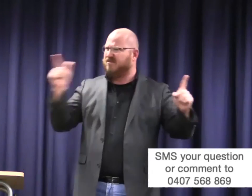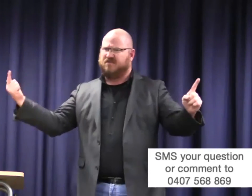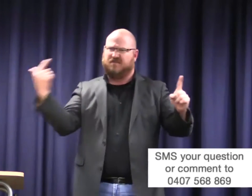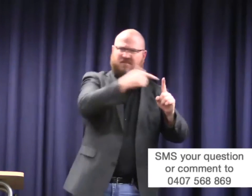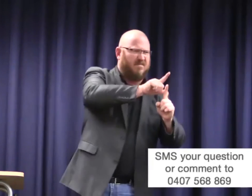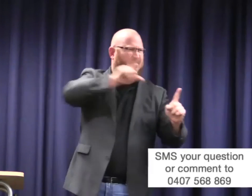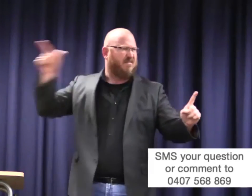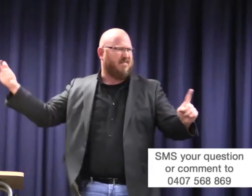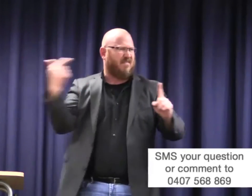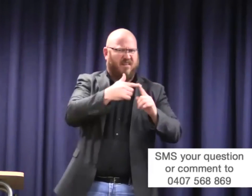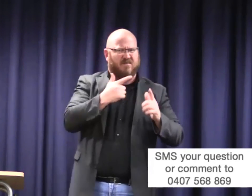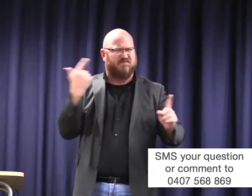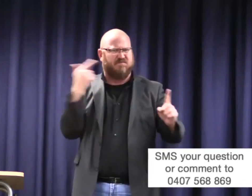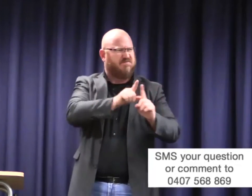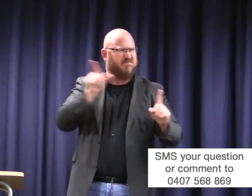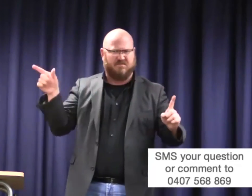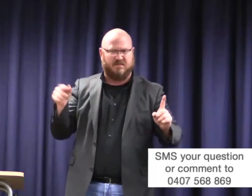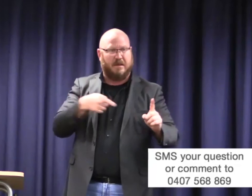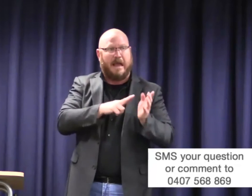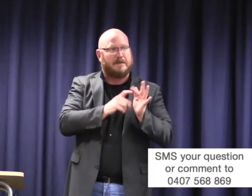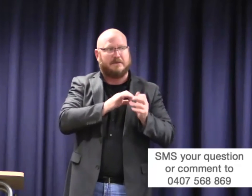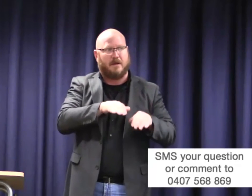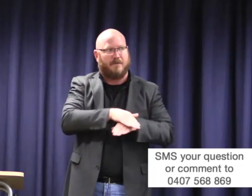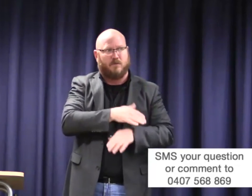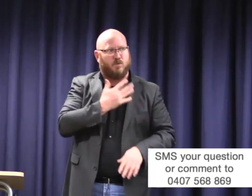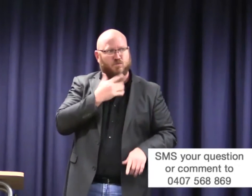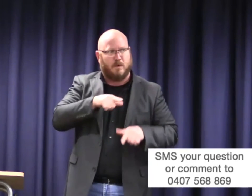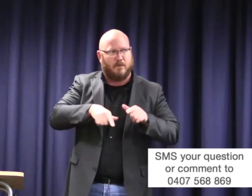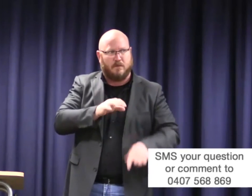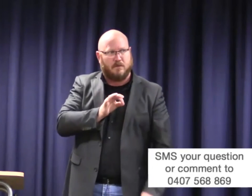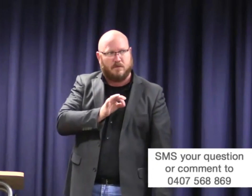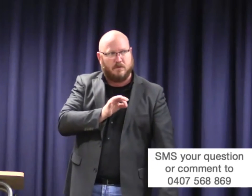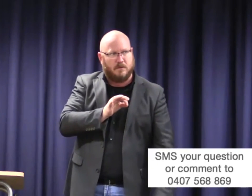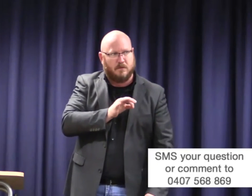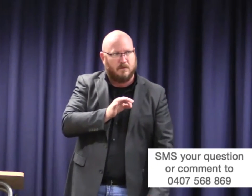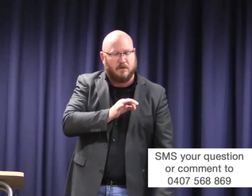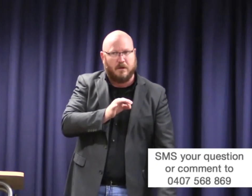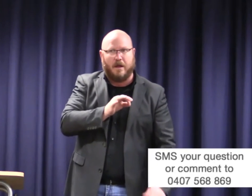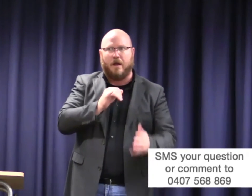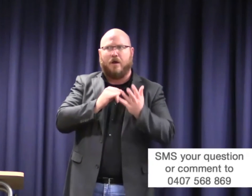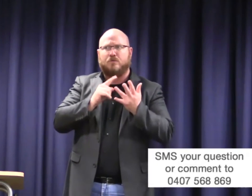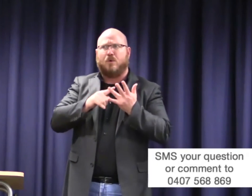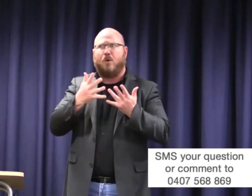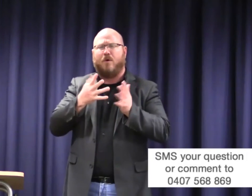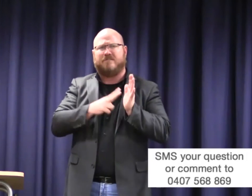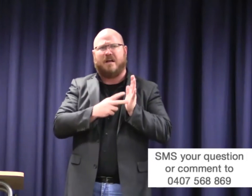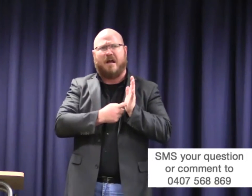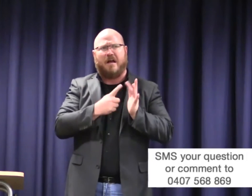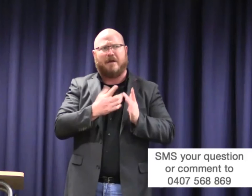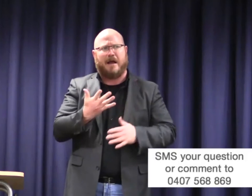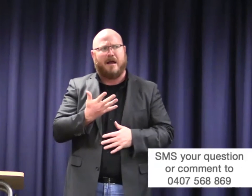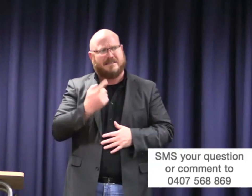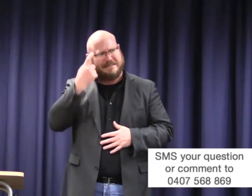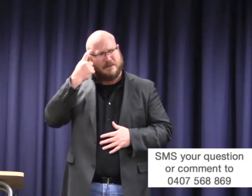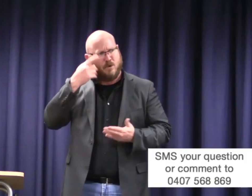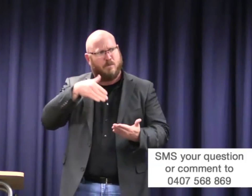a good interpreter to interpret for your mental health appointment, but you live in the east and they live in the west, unfortunately, that interpreter